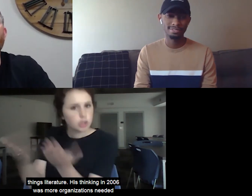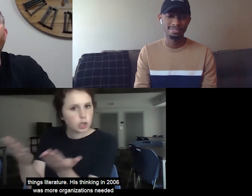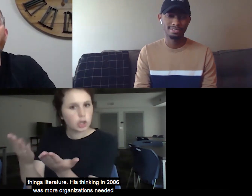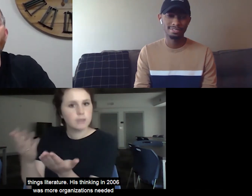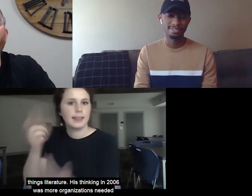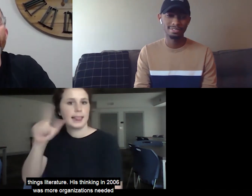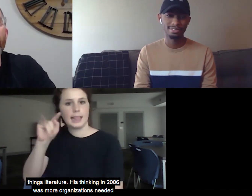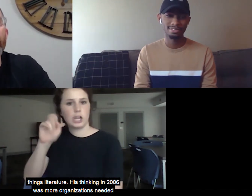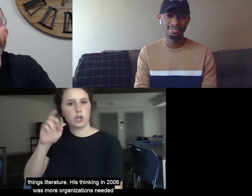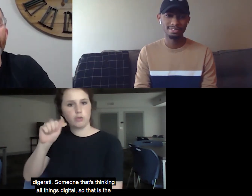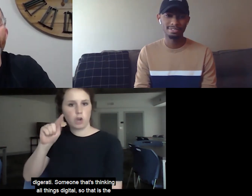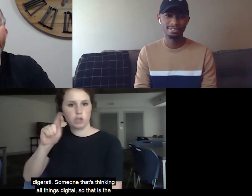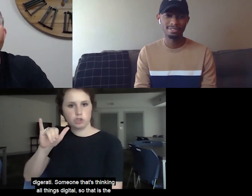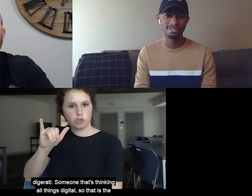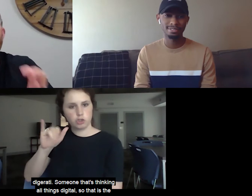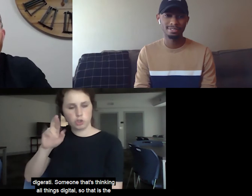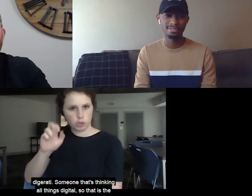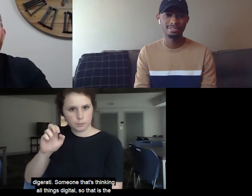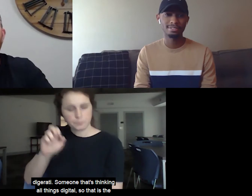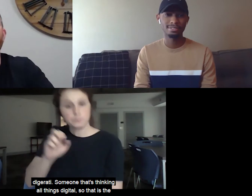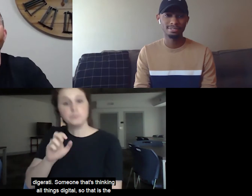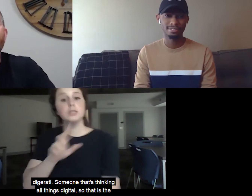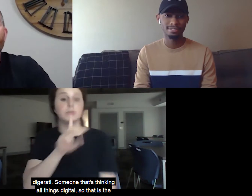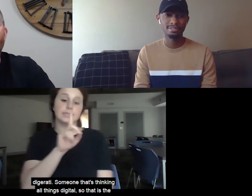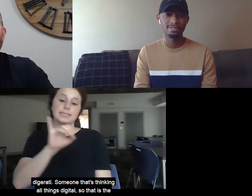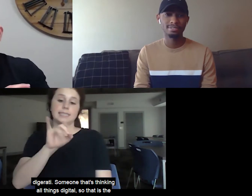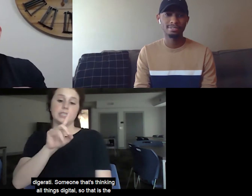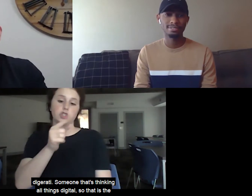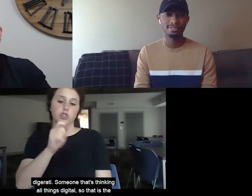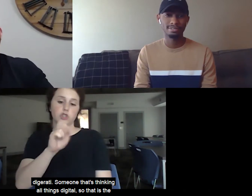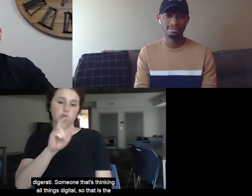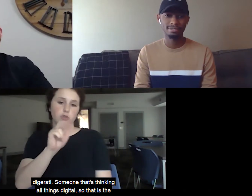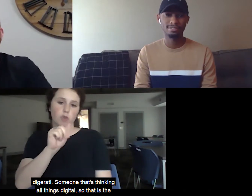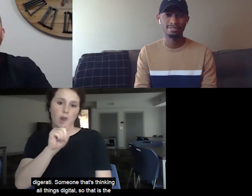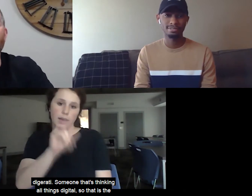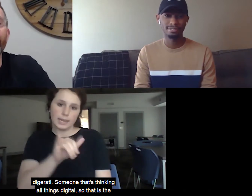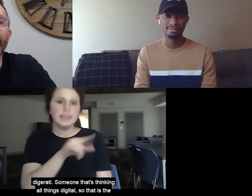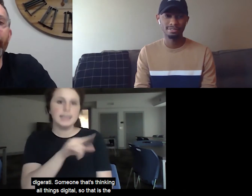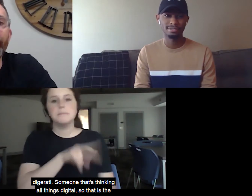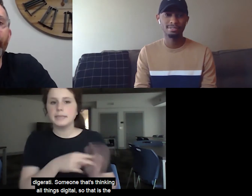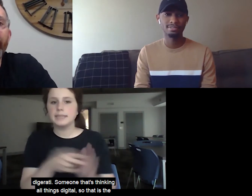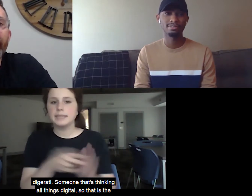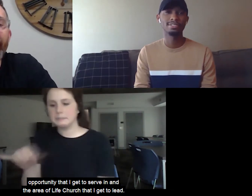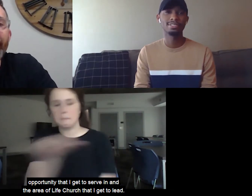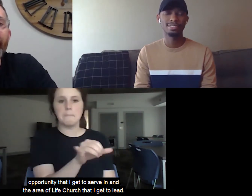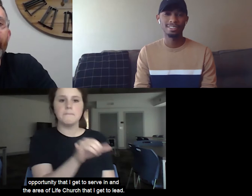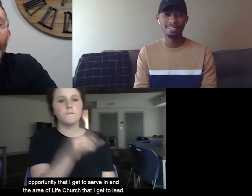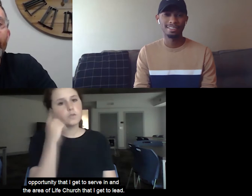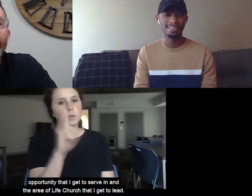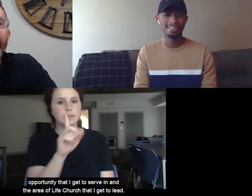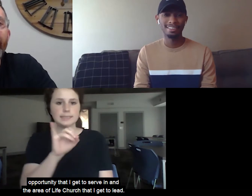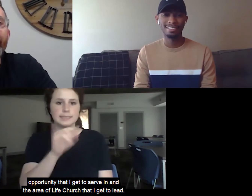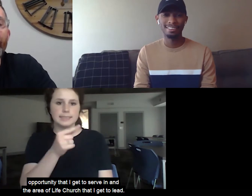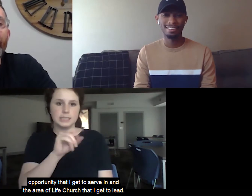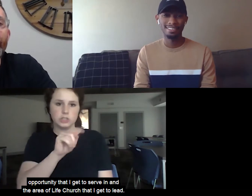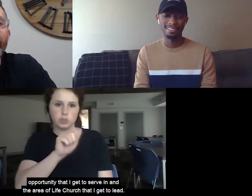was more organizations needed digeratis, someone that's thinking all things digital. So that is the